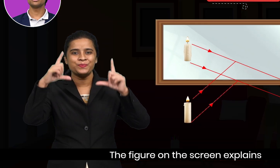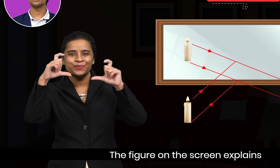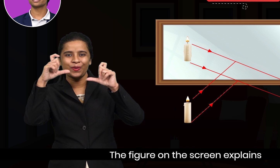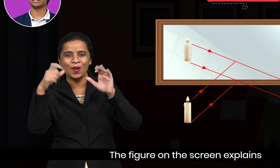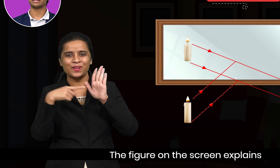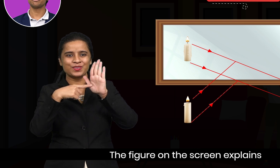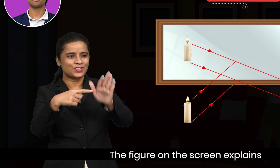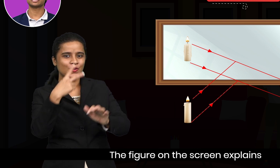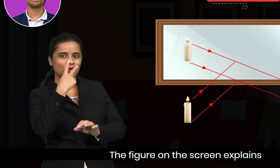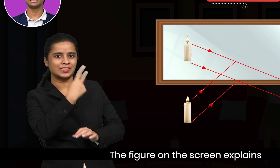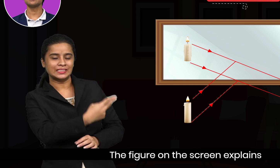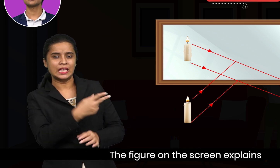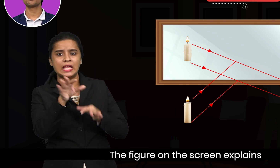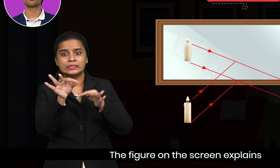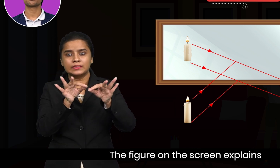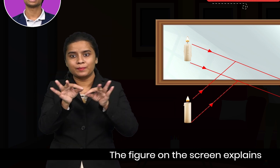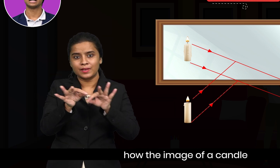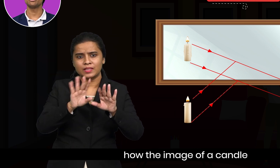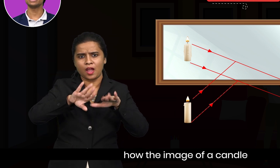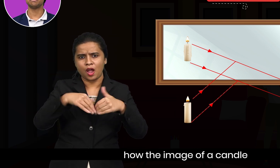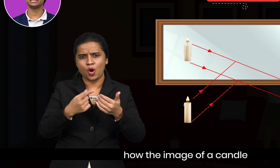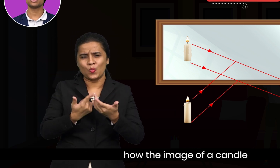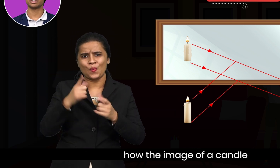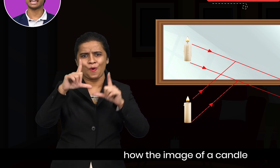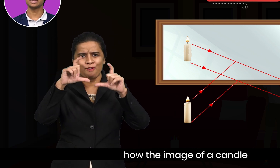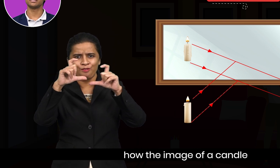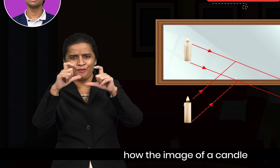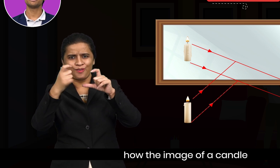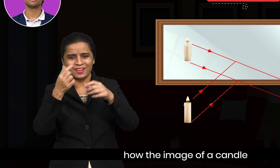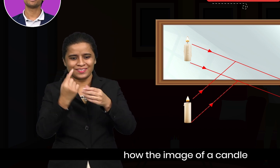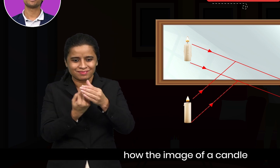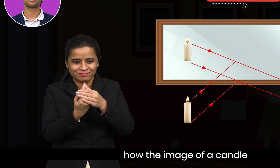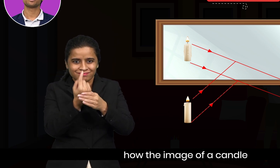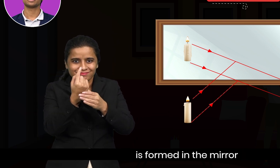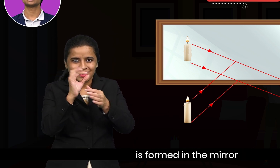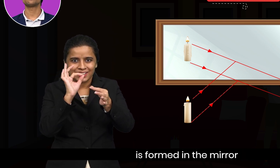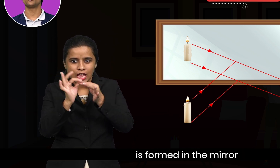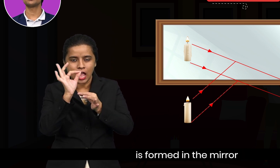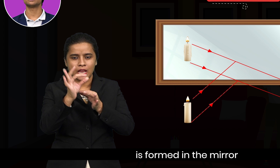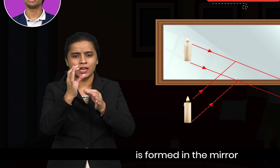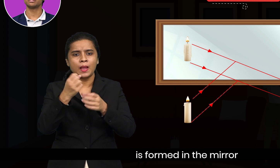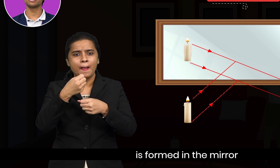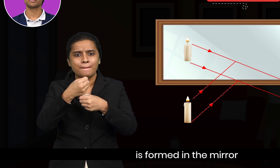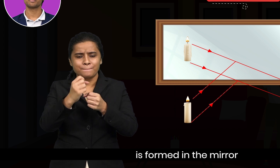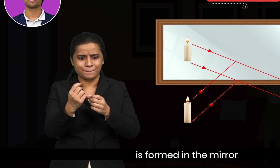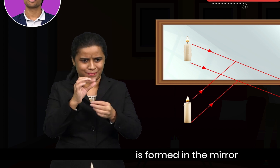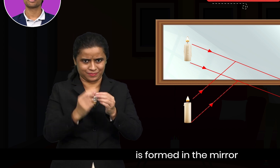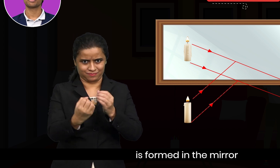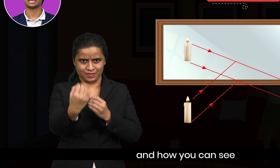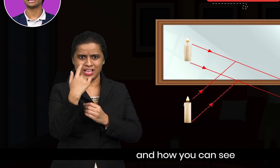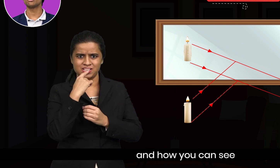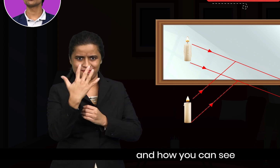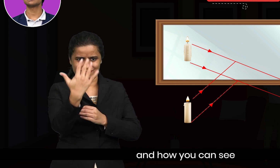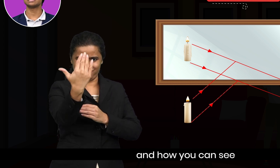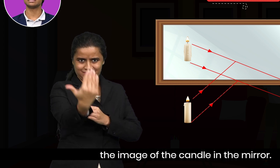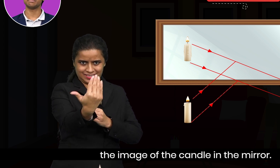The figure on the screen explains how the image of a candle is formed in the mirror